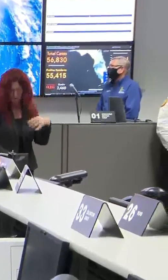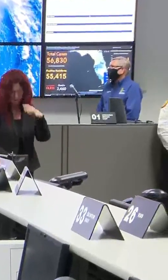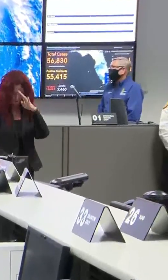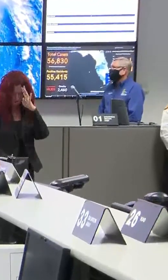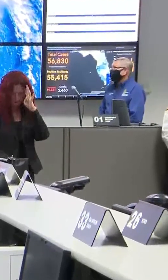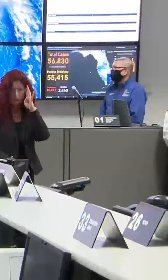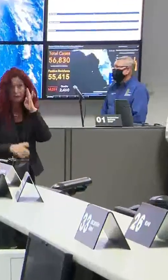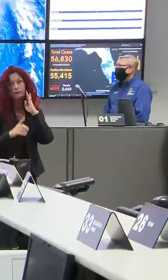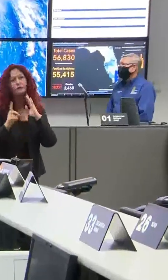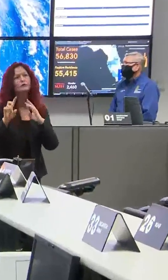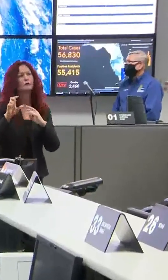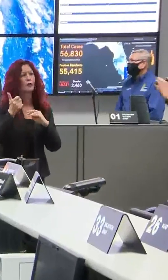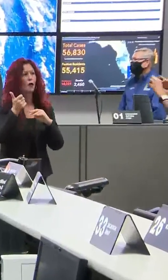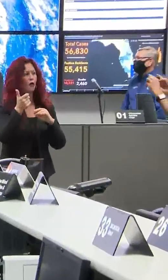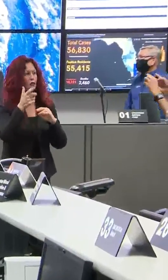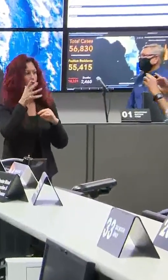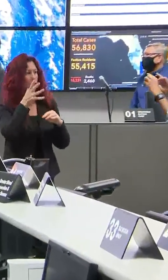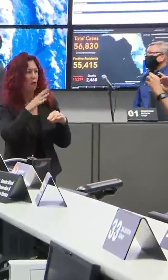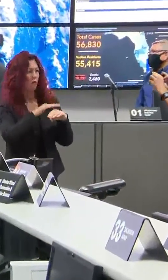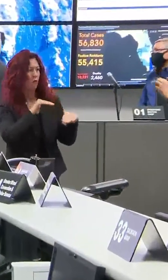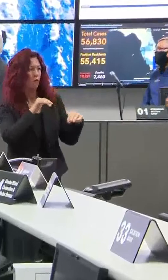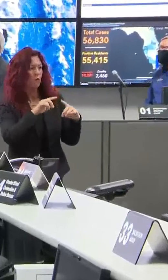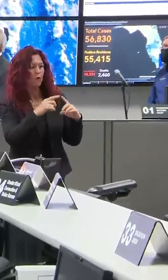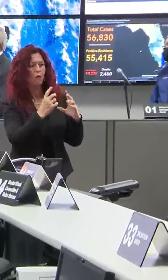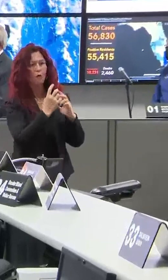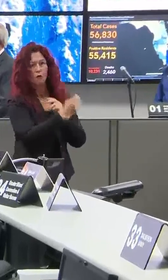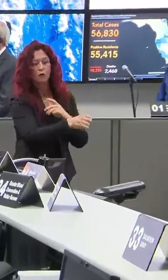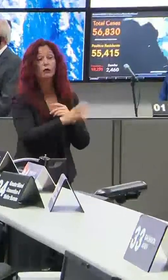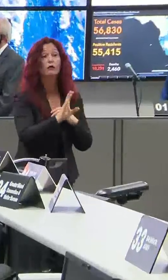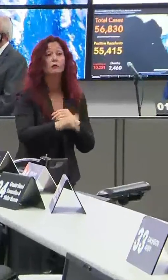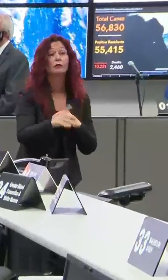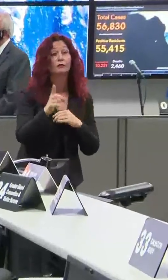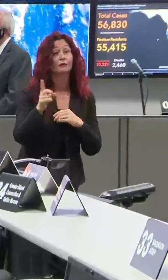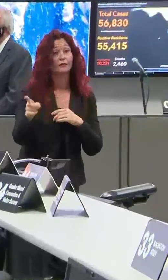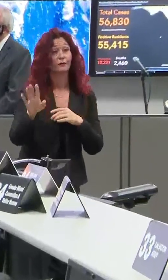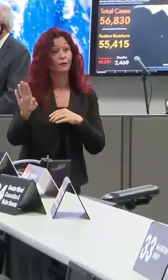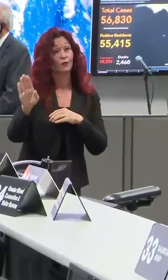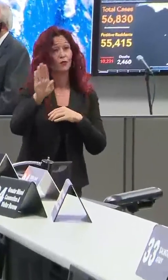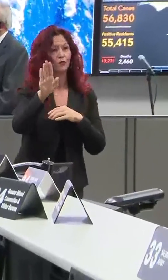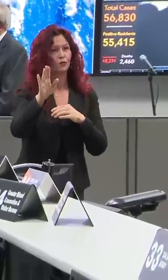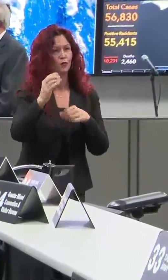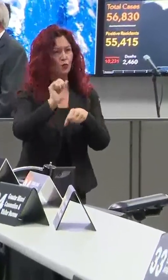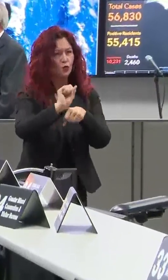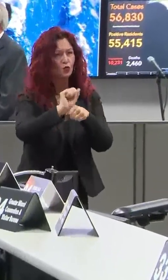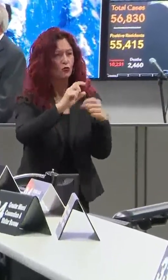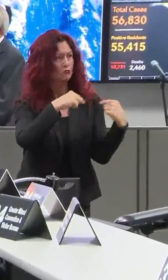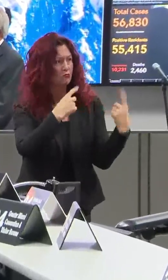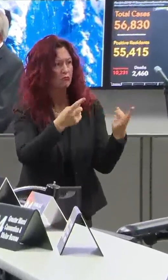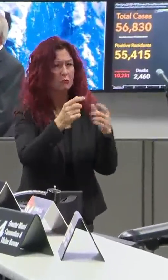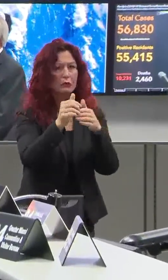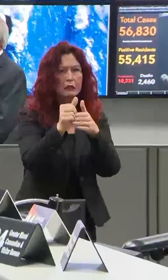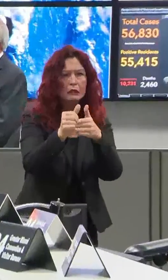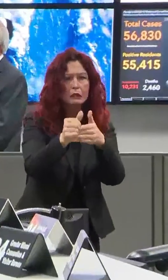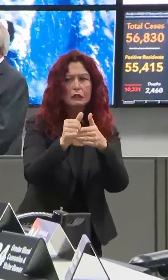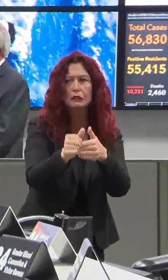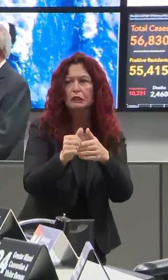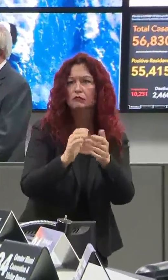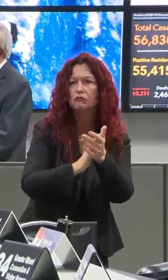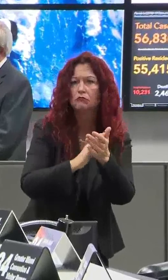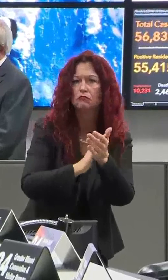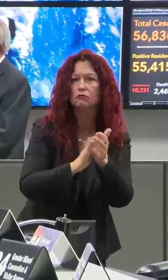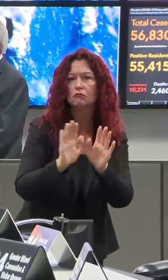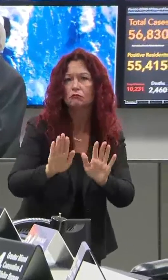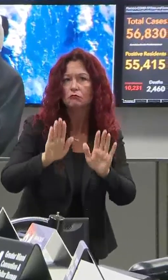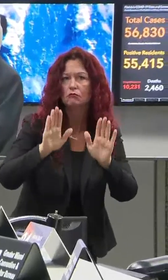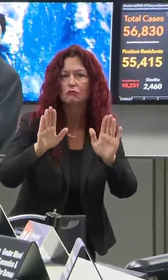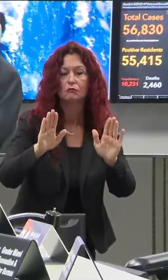Richard had to step out. Okay. But I just want to commend you for your leadership in today's times that we're living in right now with the horrors that we're